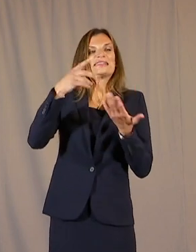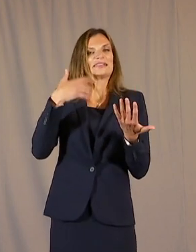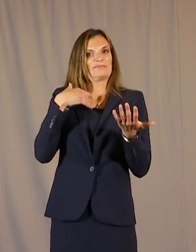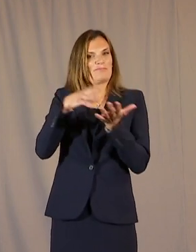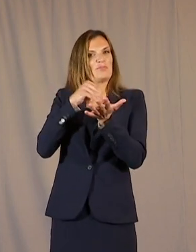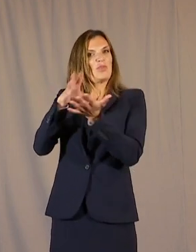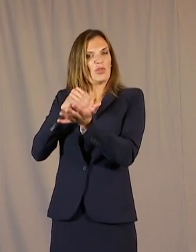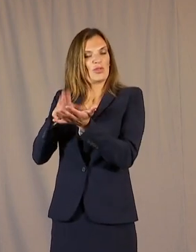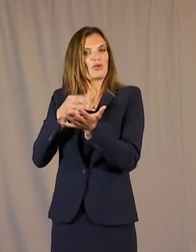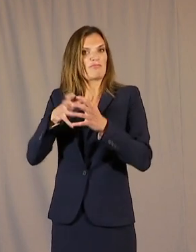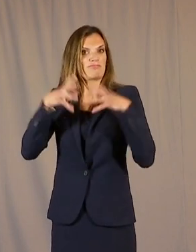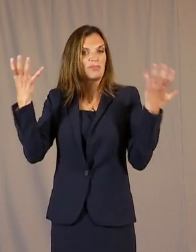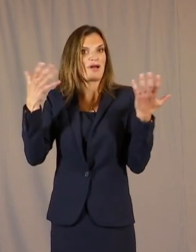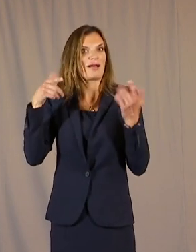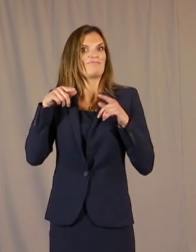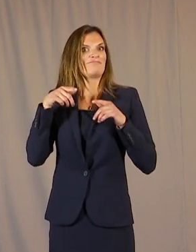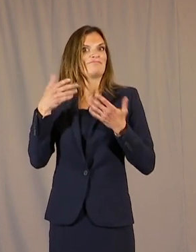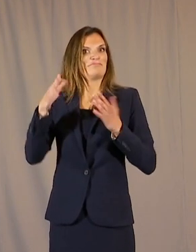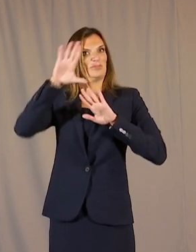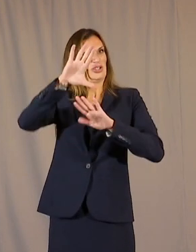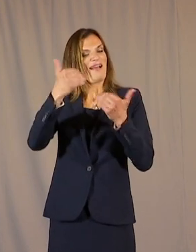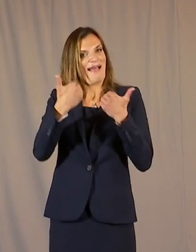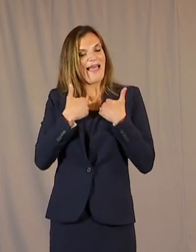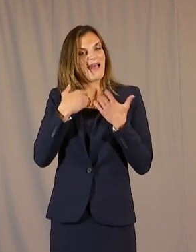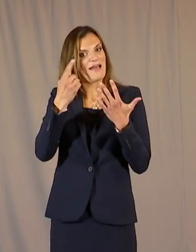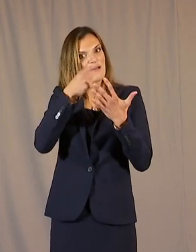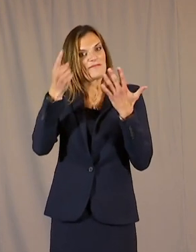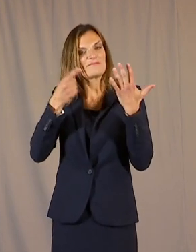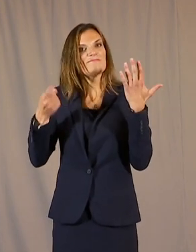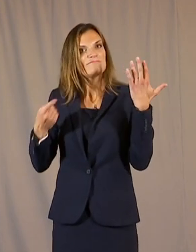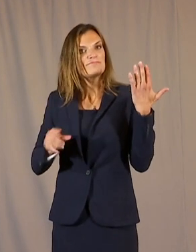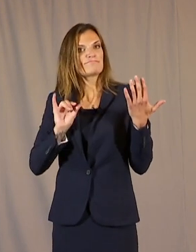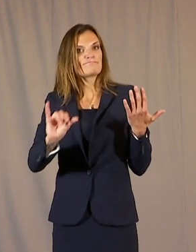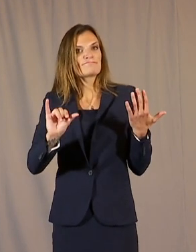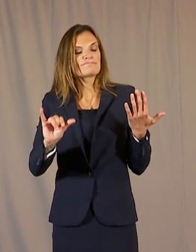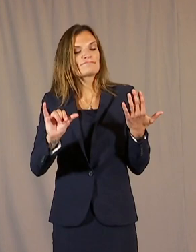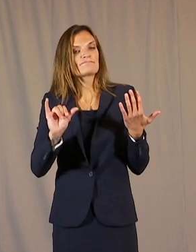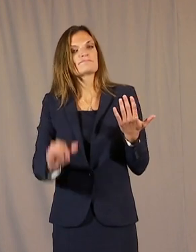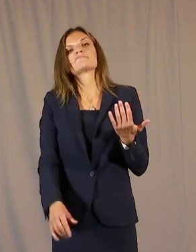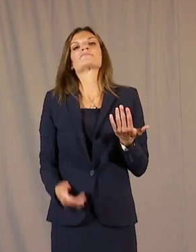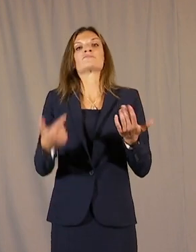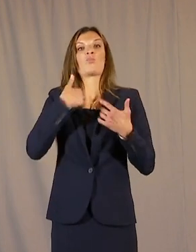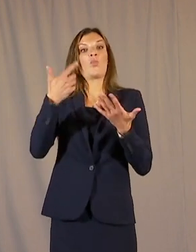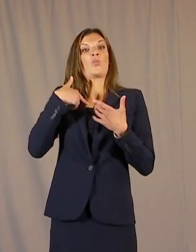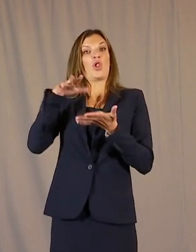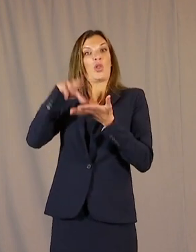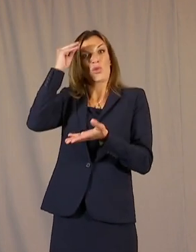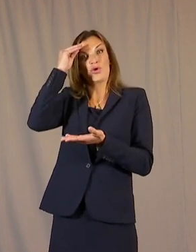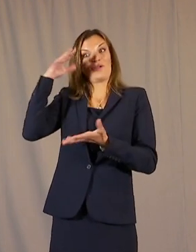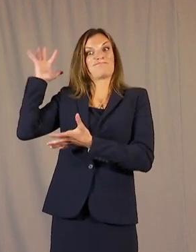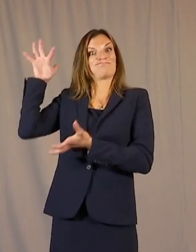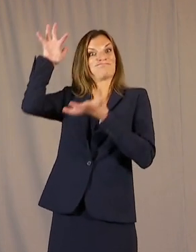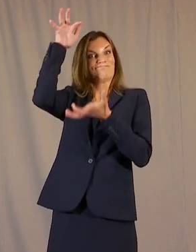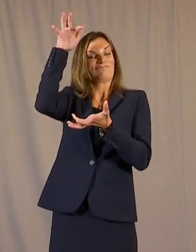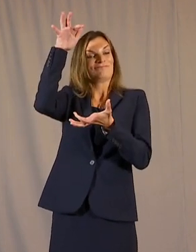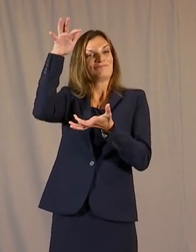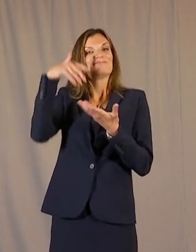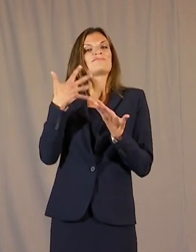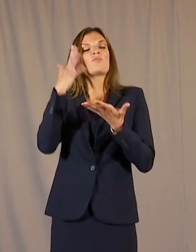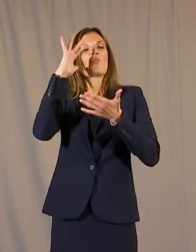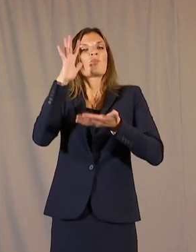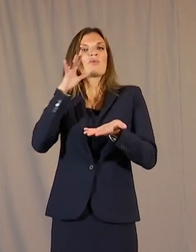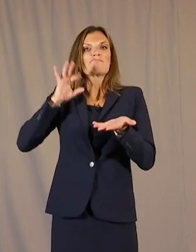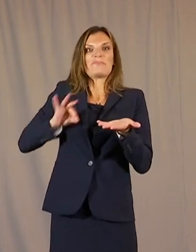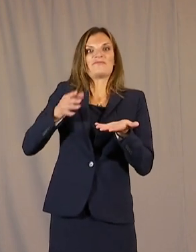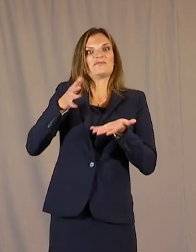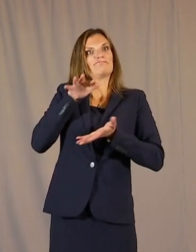hopefully what came out of our experience are learnings that will help you in areas that you are working in and